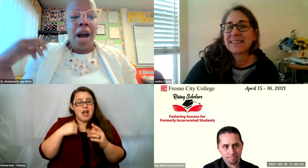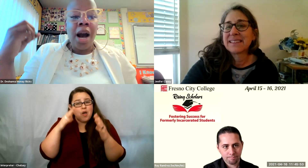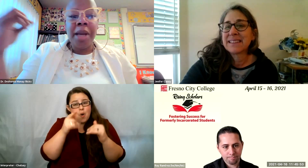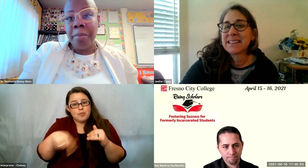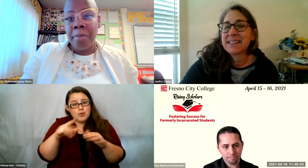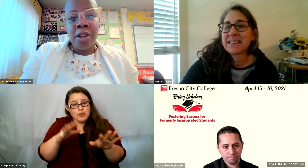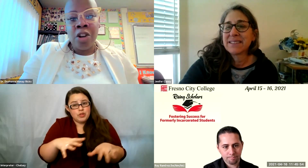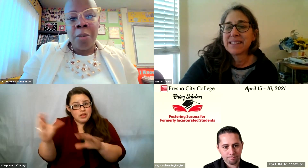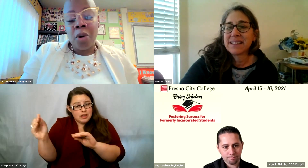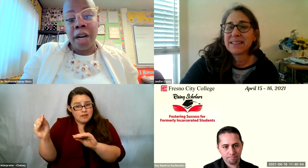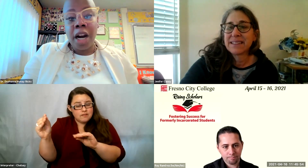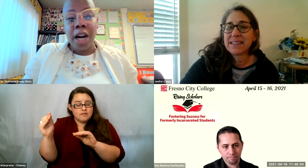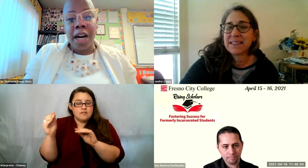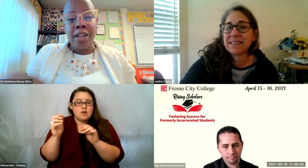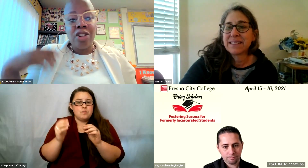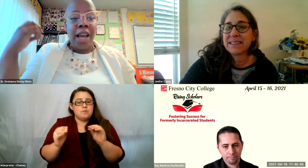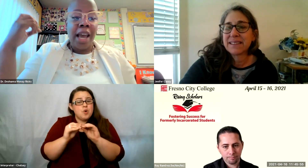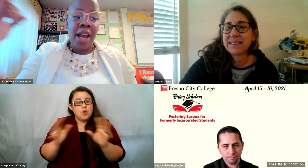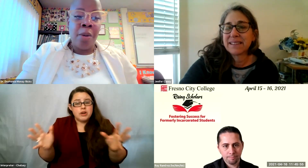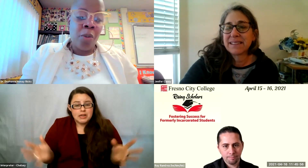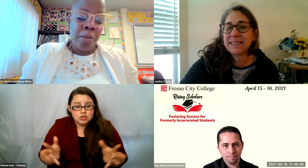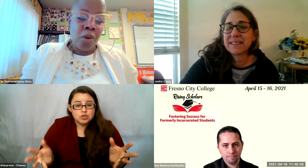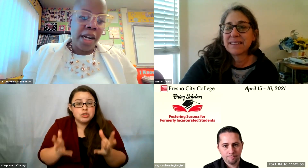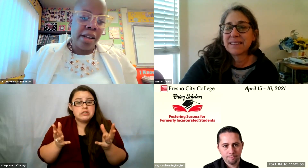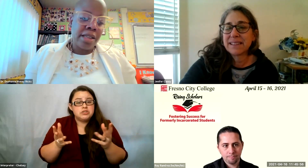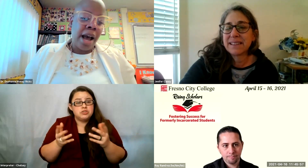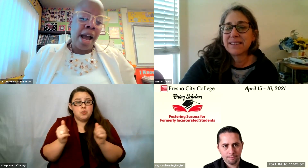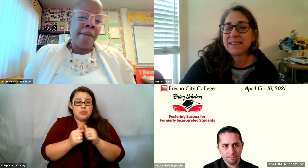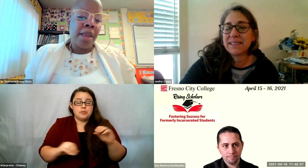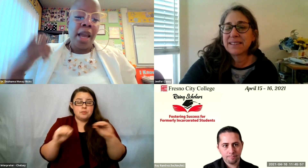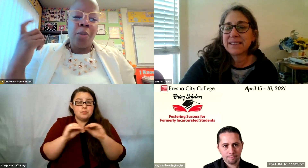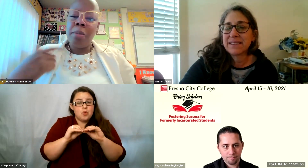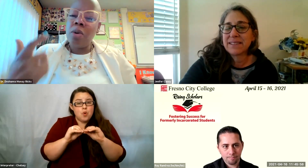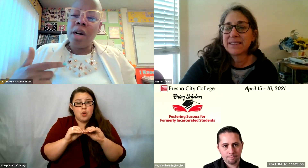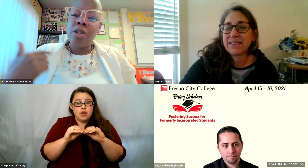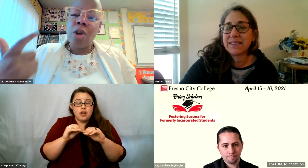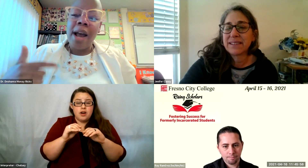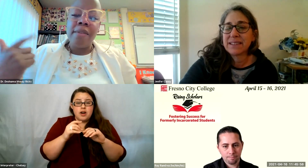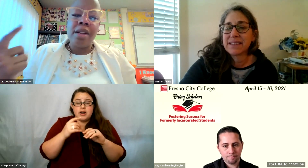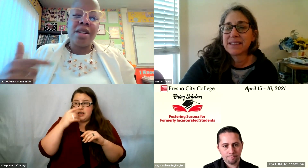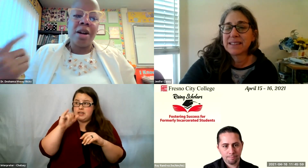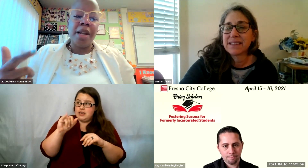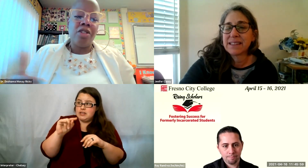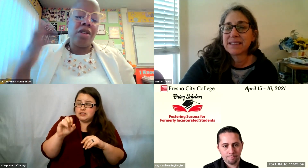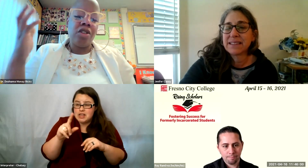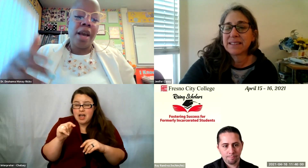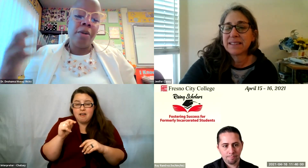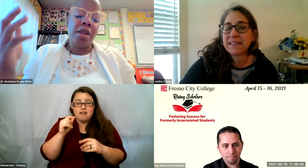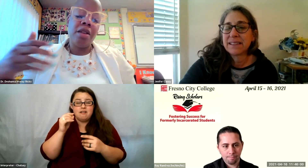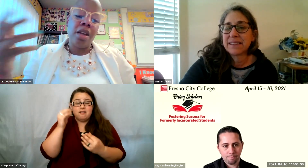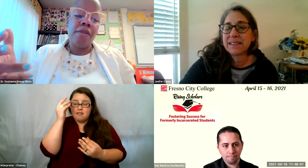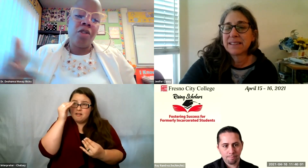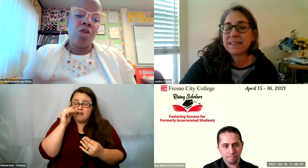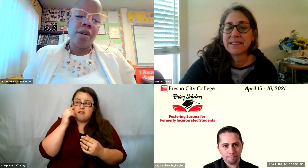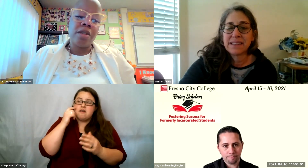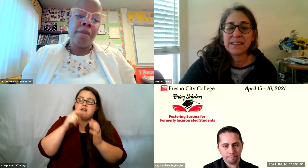away and more encouraged and with more insight and with more drive and determination to help